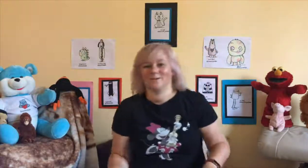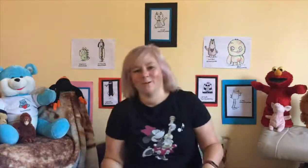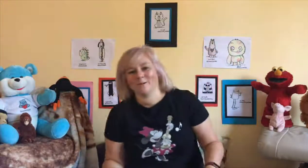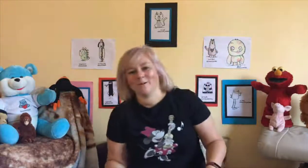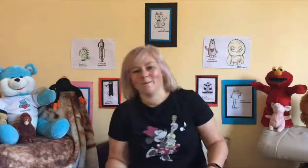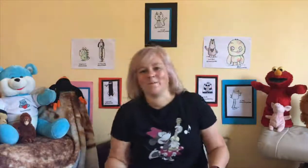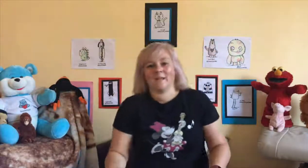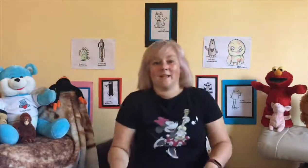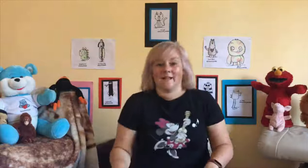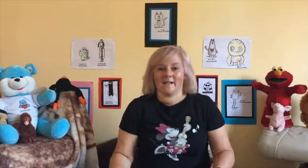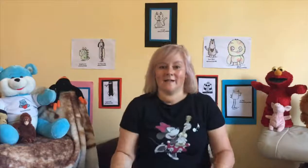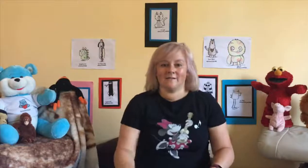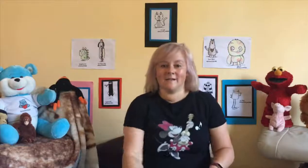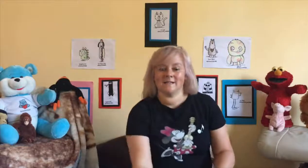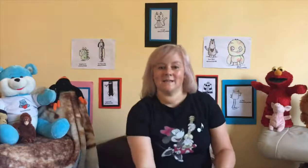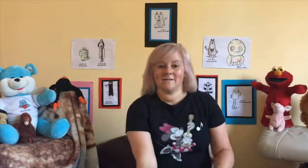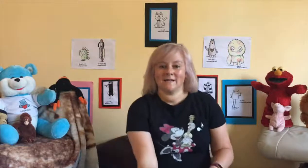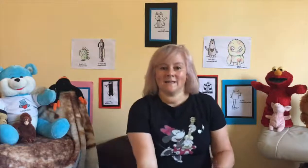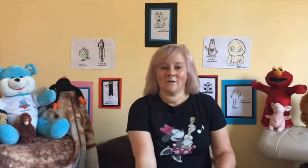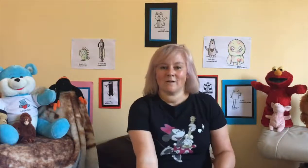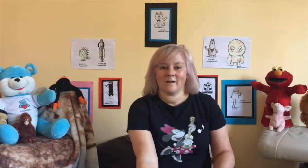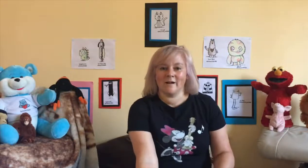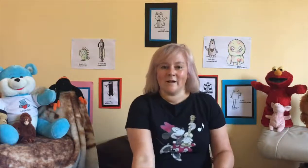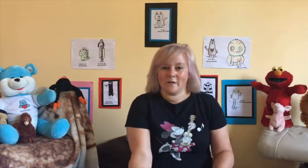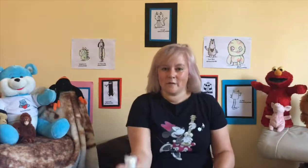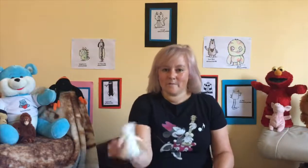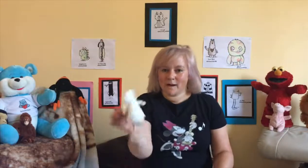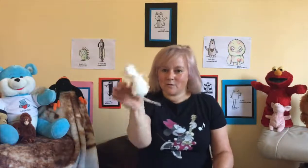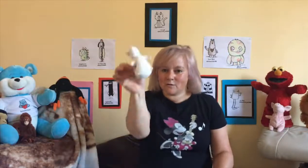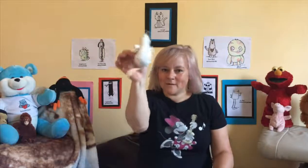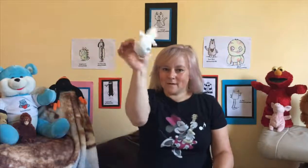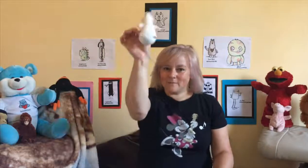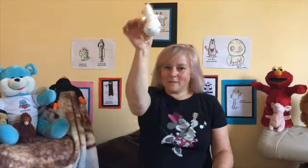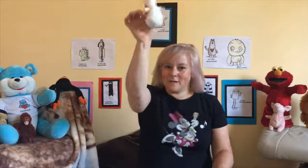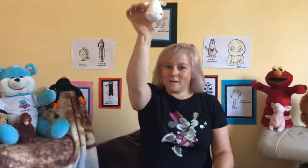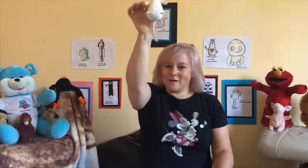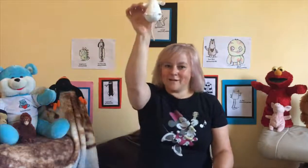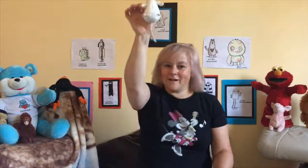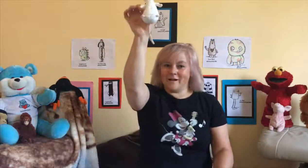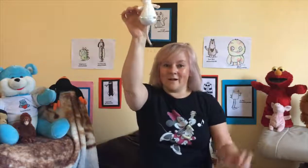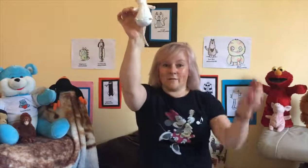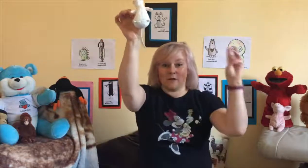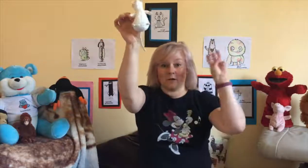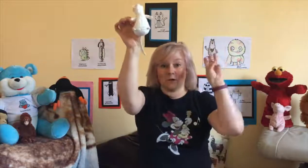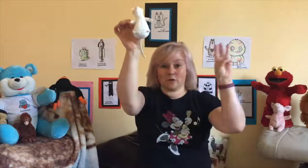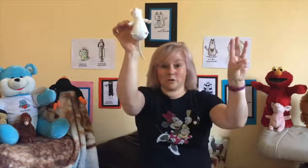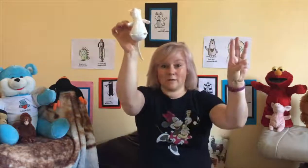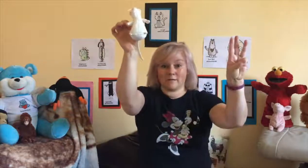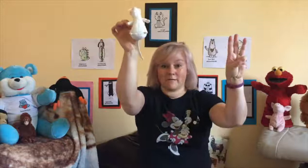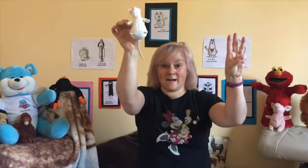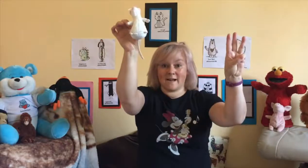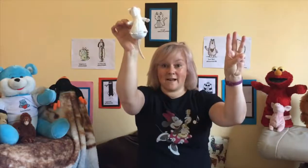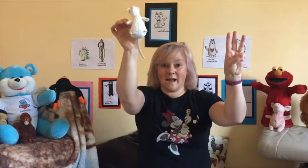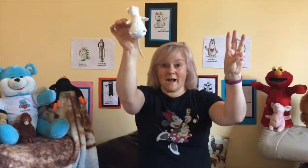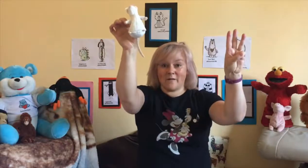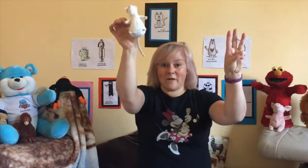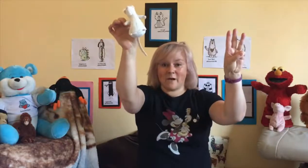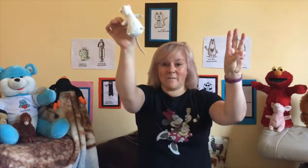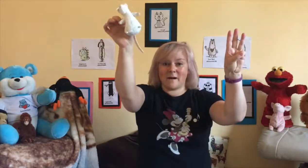tock. Hickory dickory dock. The mouse ran up the clock. The clock struck three. The